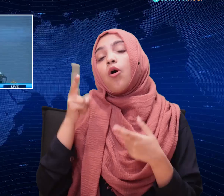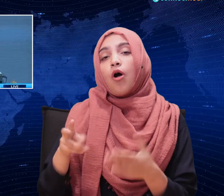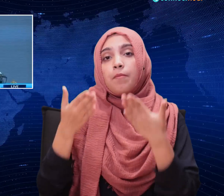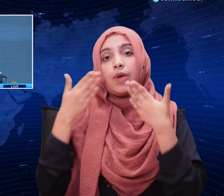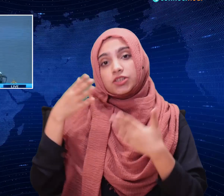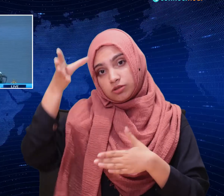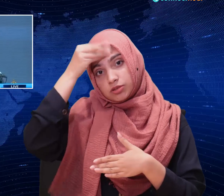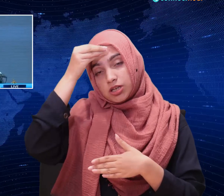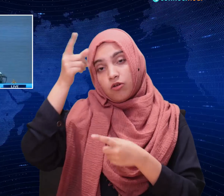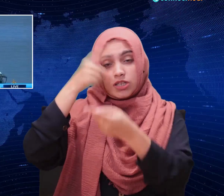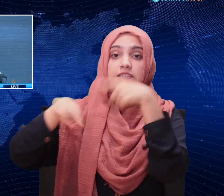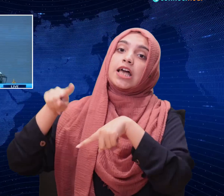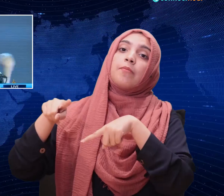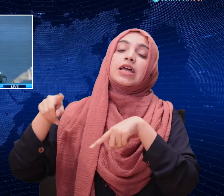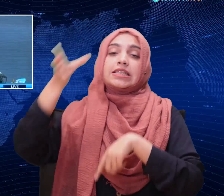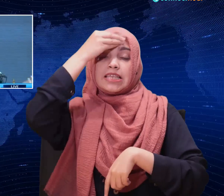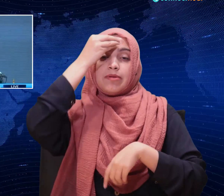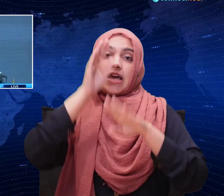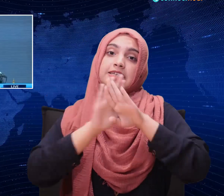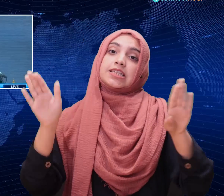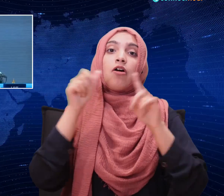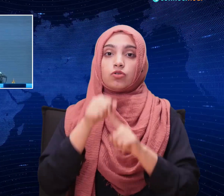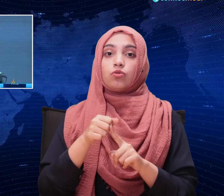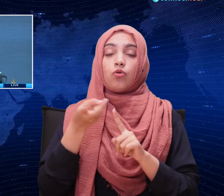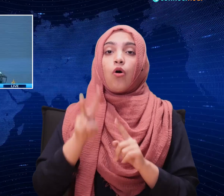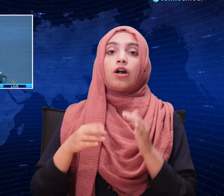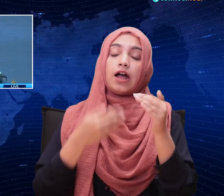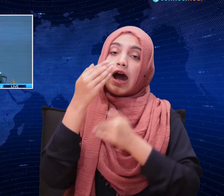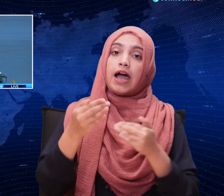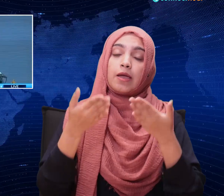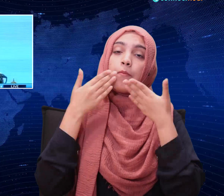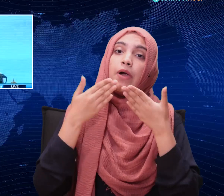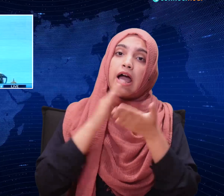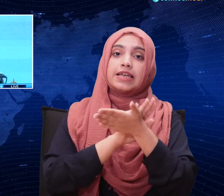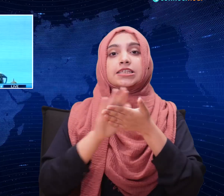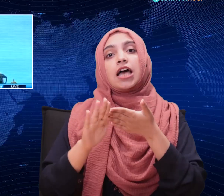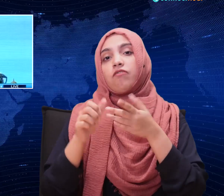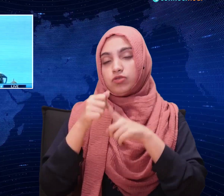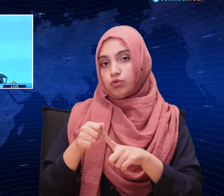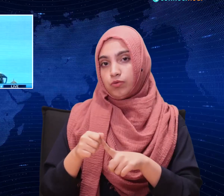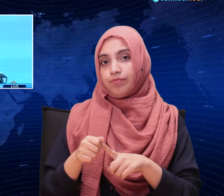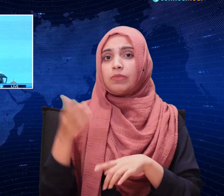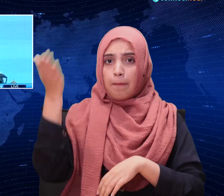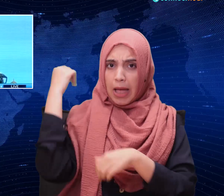important, saying education had not been a priority for previous governments.